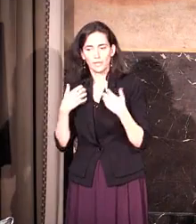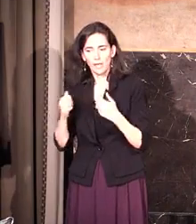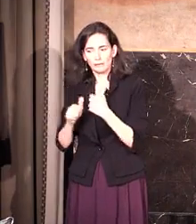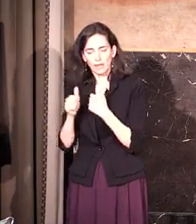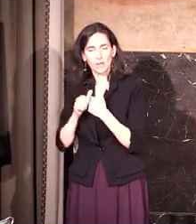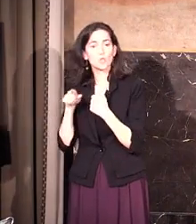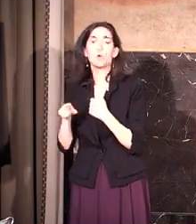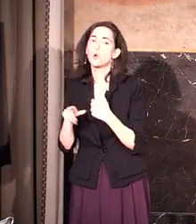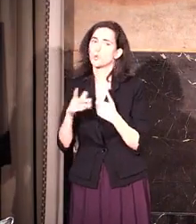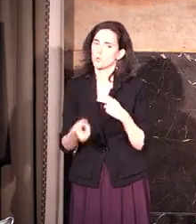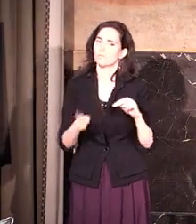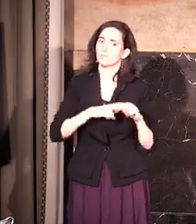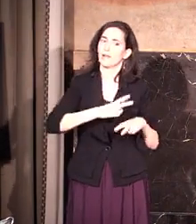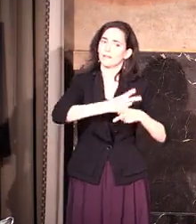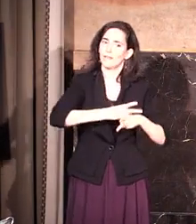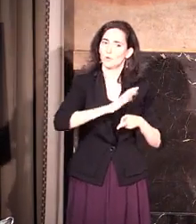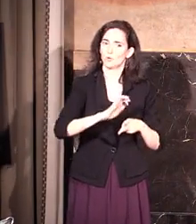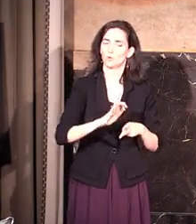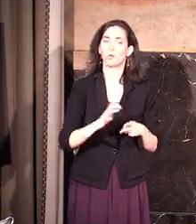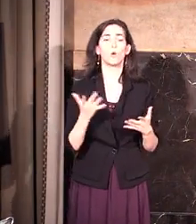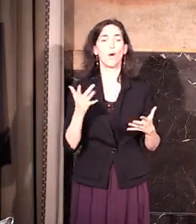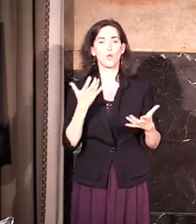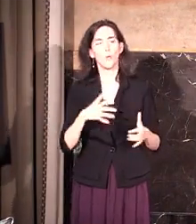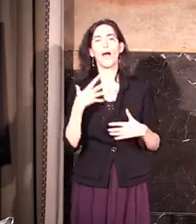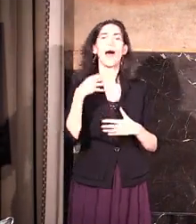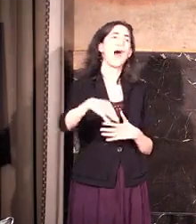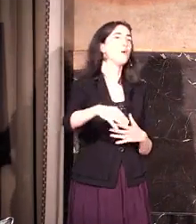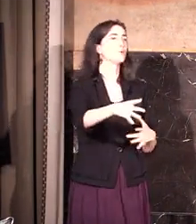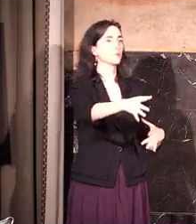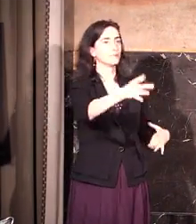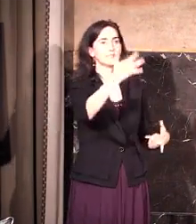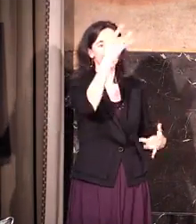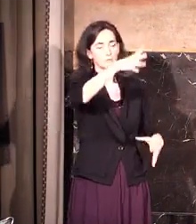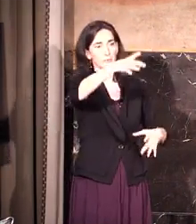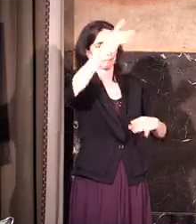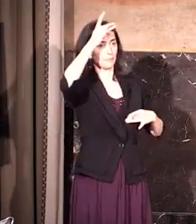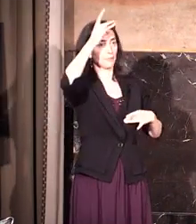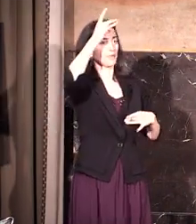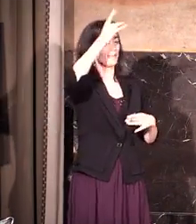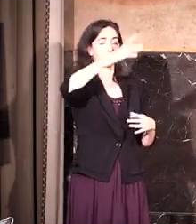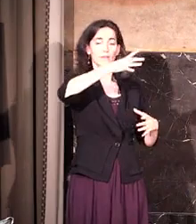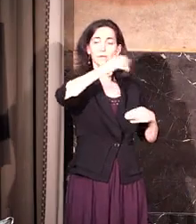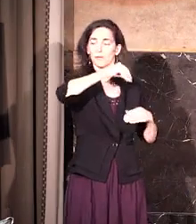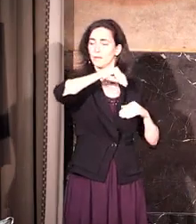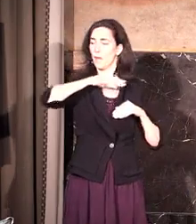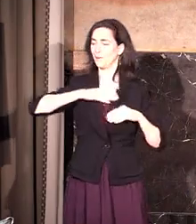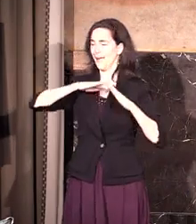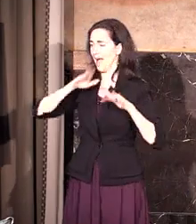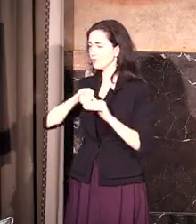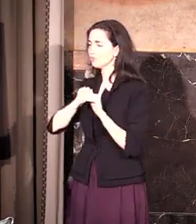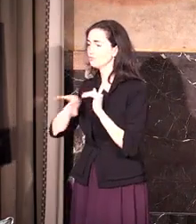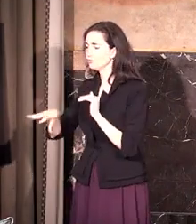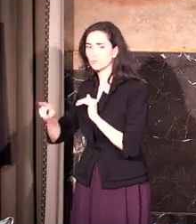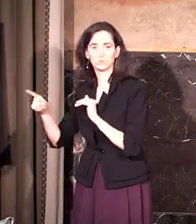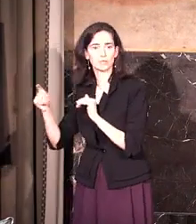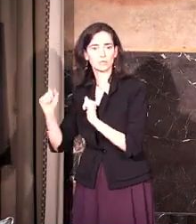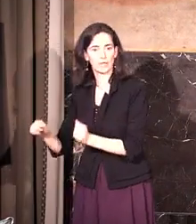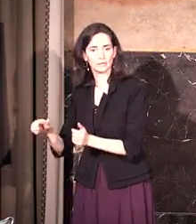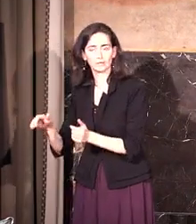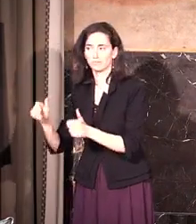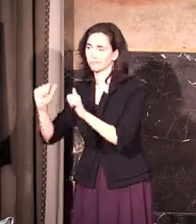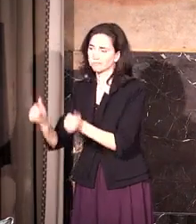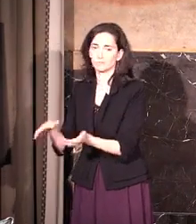that you don't inadvertently bring that disease home so that it does become spread with someone who is vulnerable.